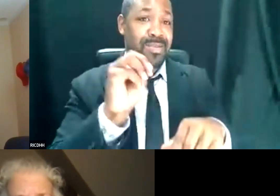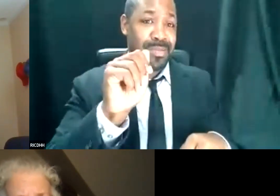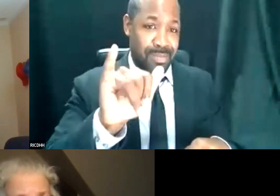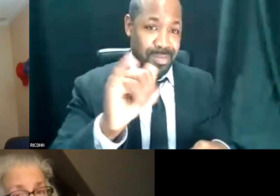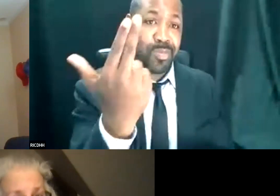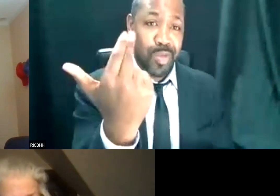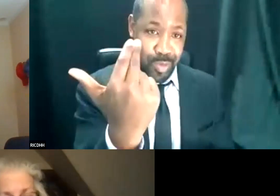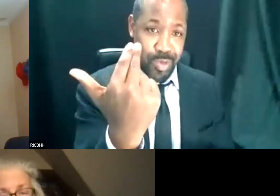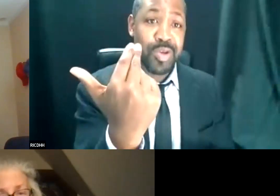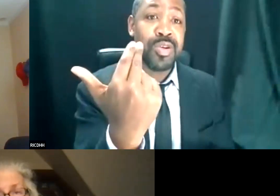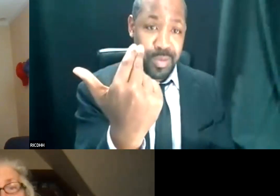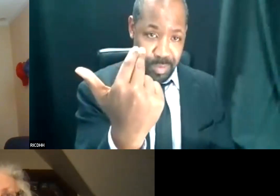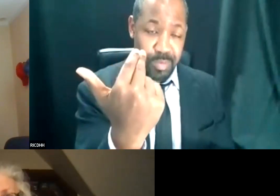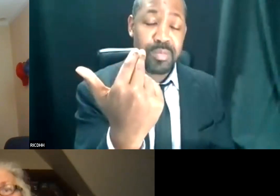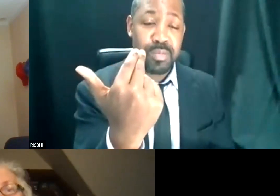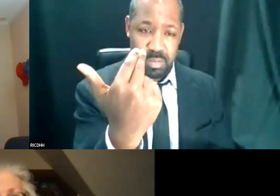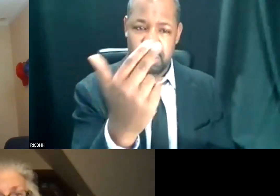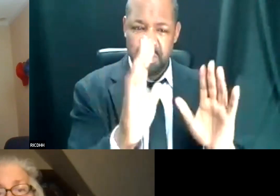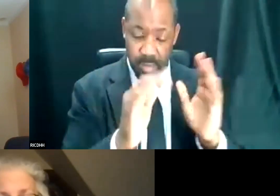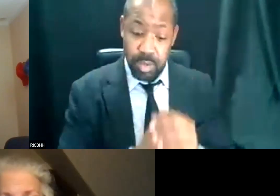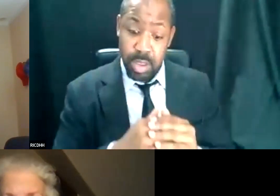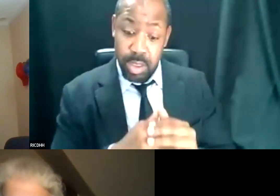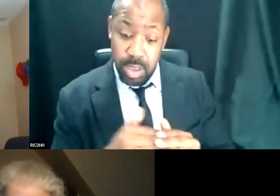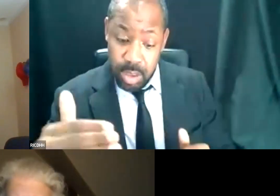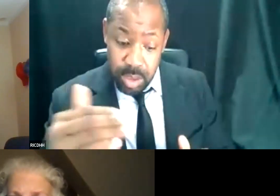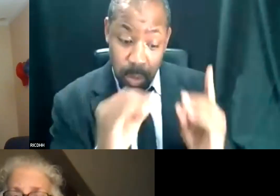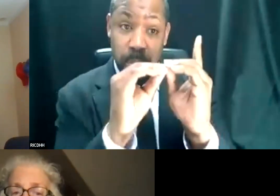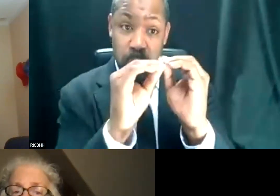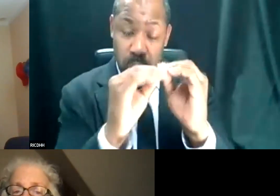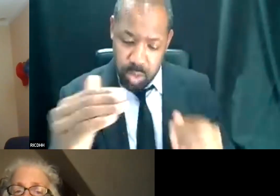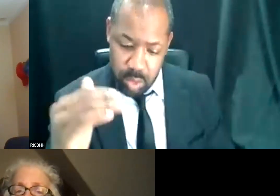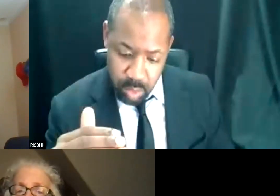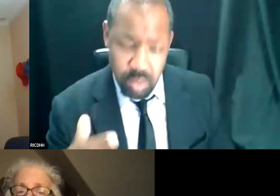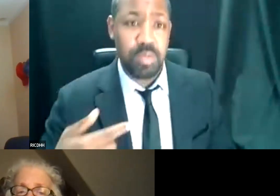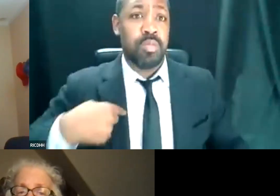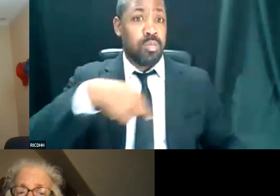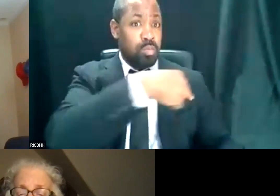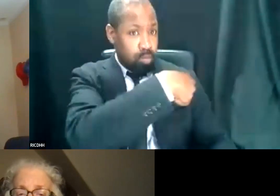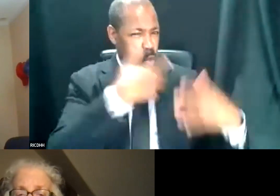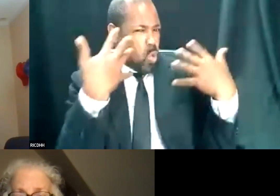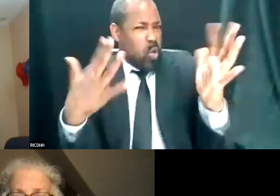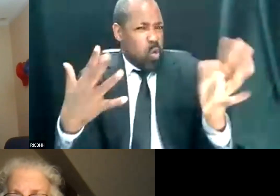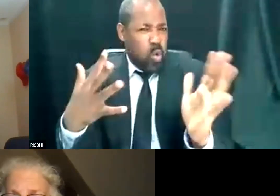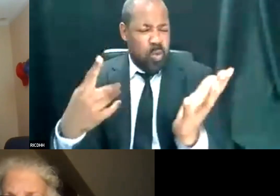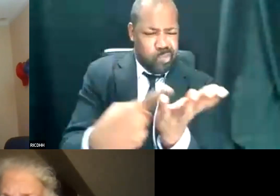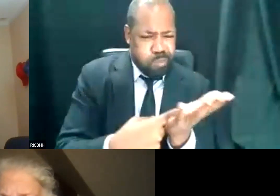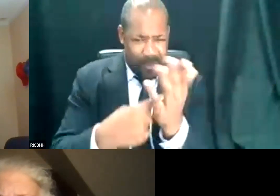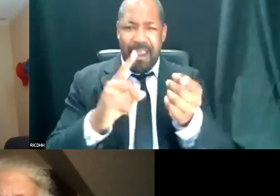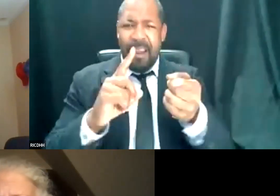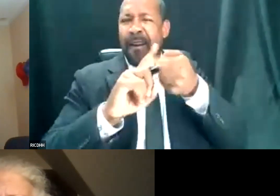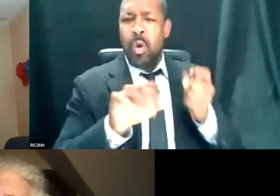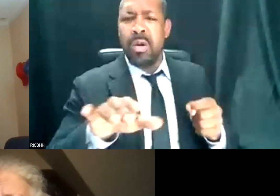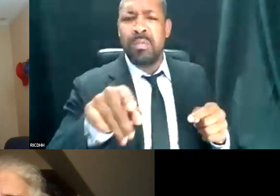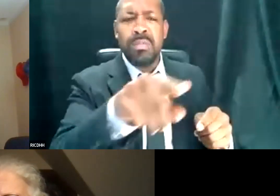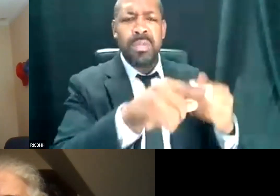events for deaf blind people. The one I mentioned was May 13th. And there's another event that's going to be